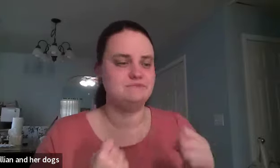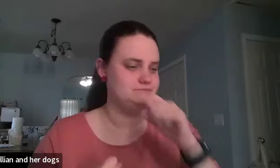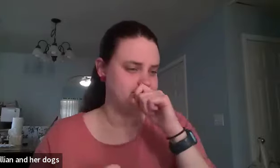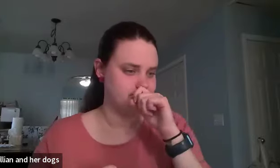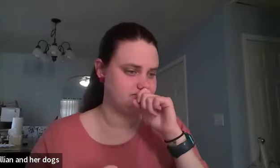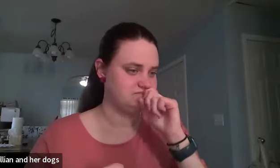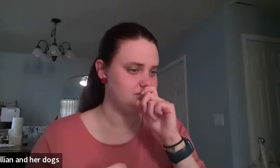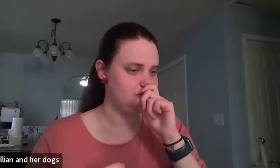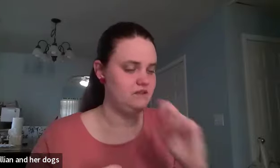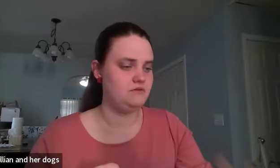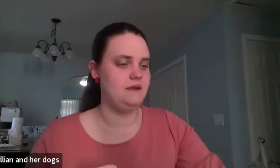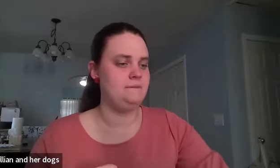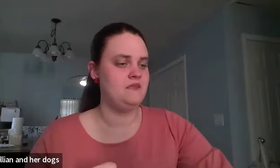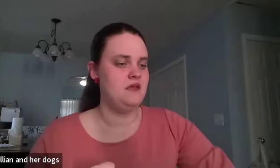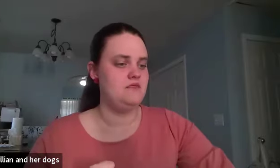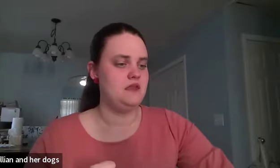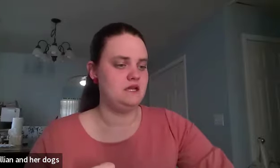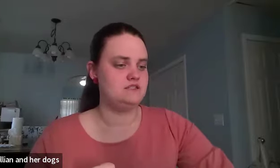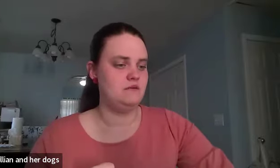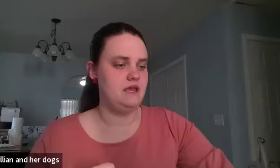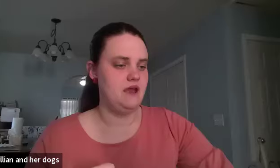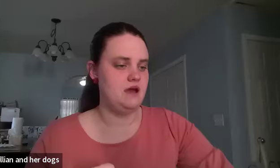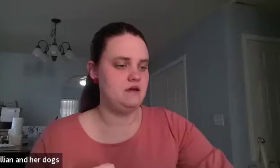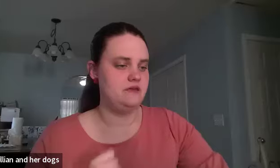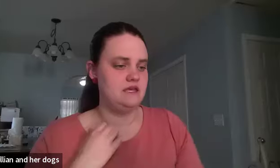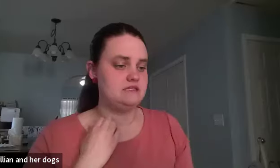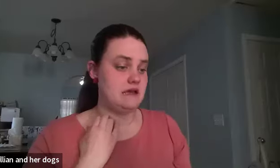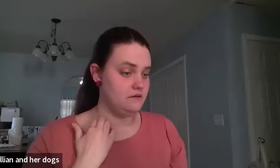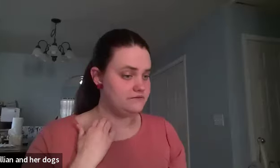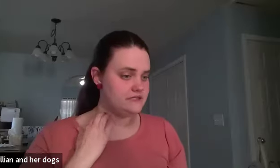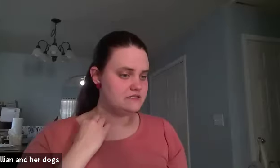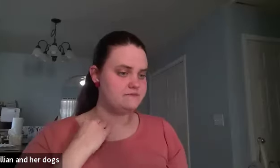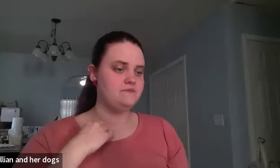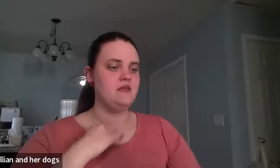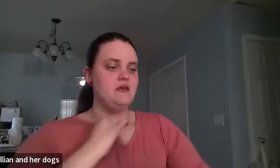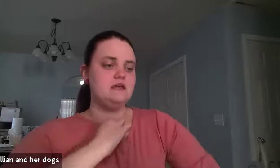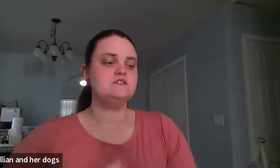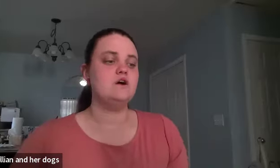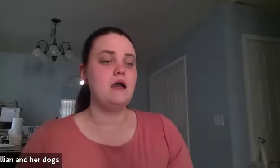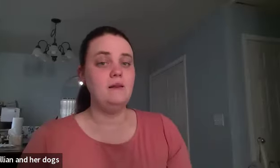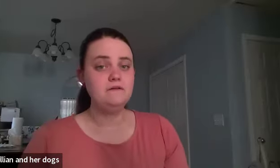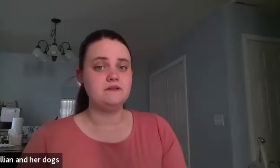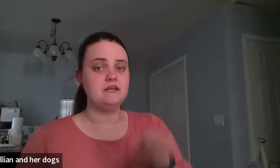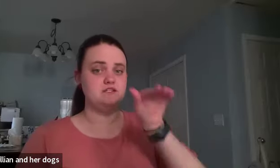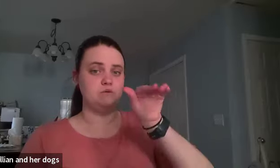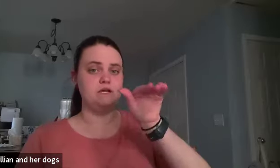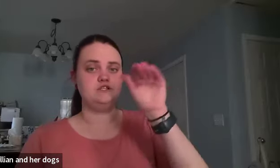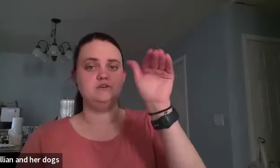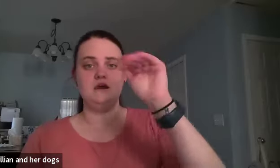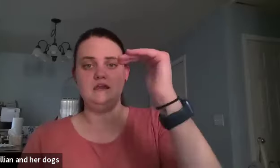signs. All right. The next one we have is elephant. And so elephant is going to,